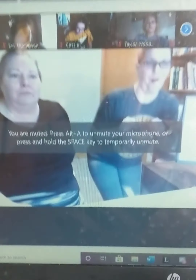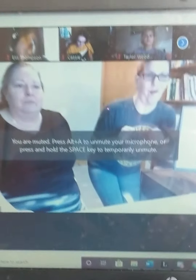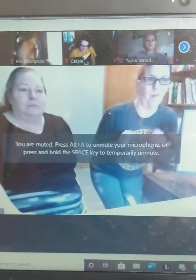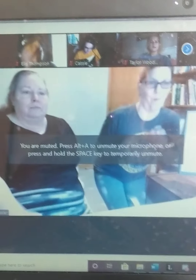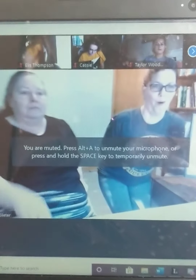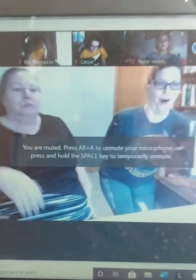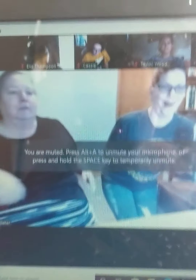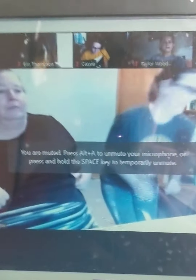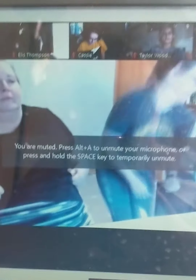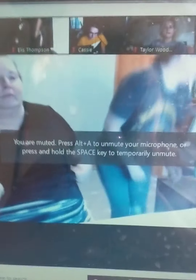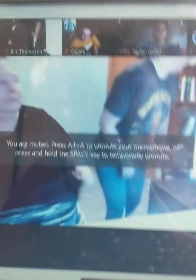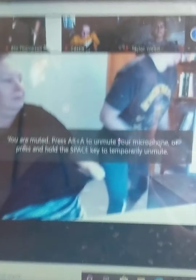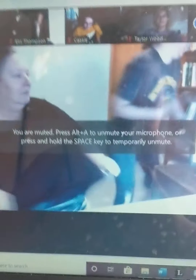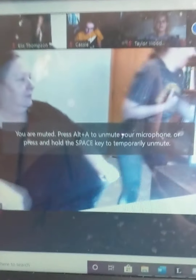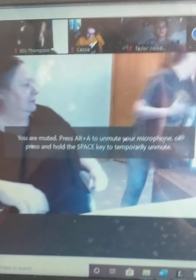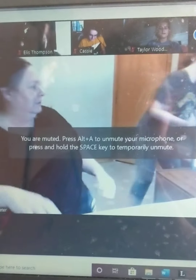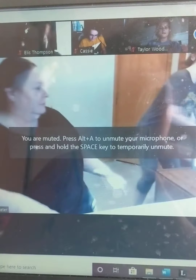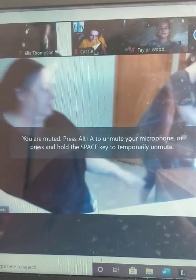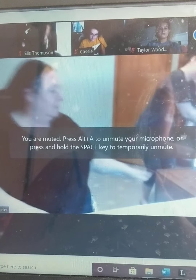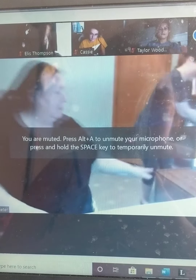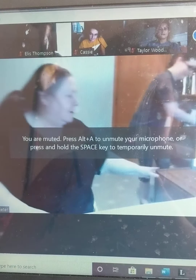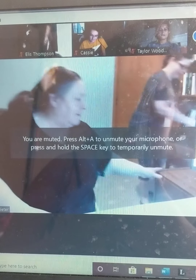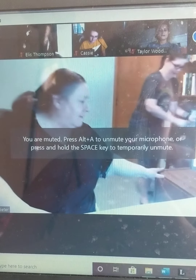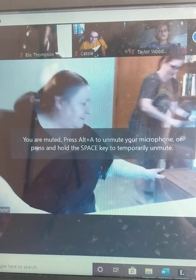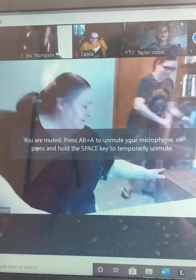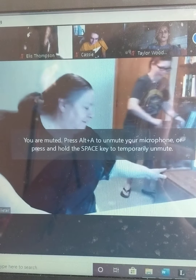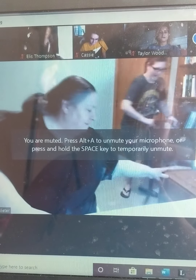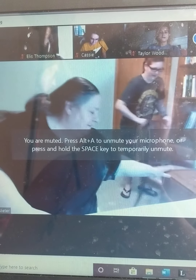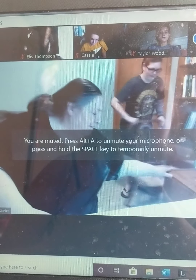okay? And Janet's all, hey, hey, hey.